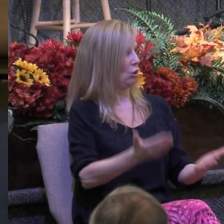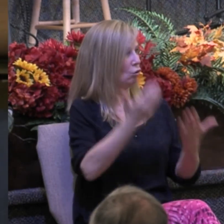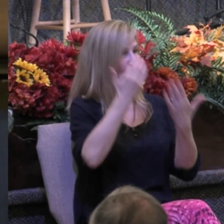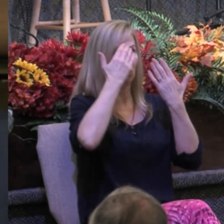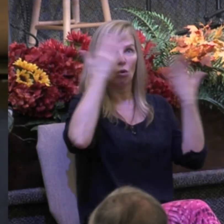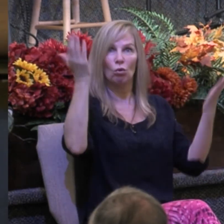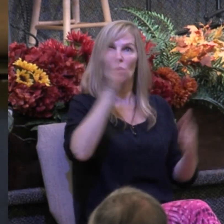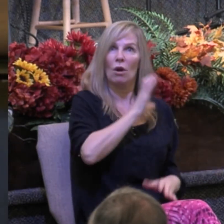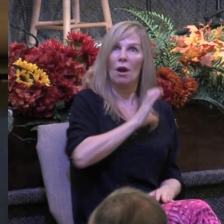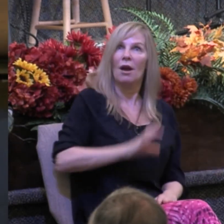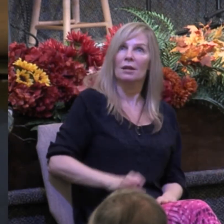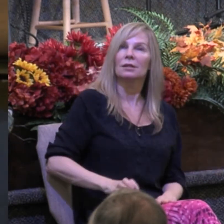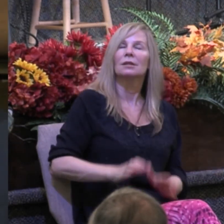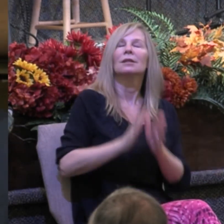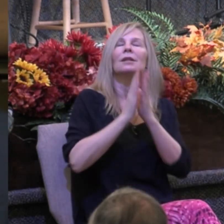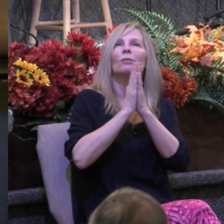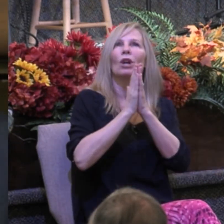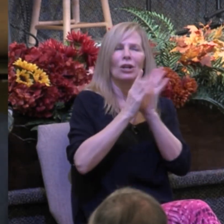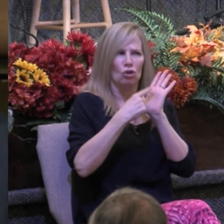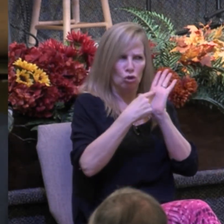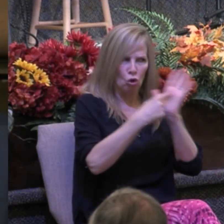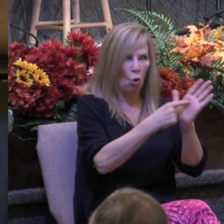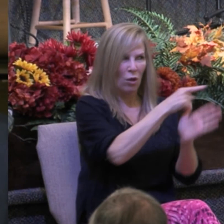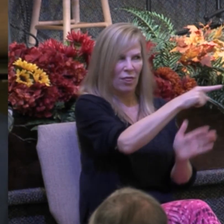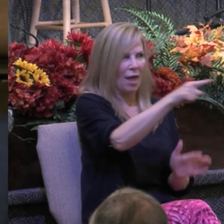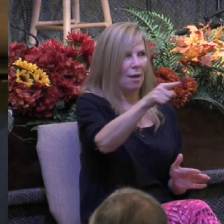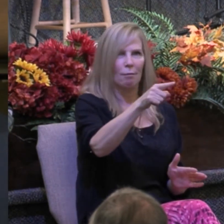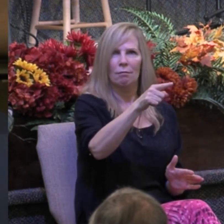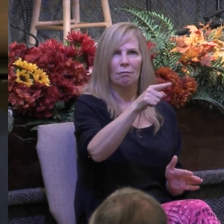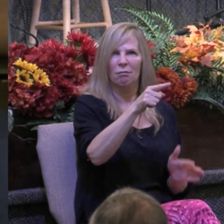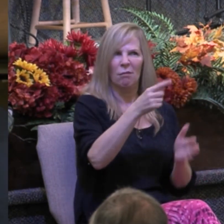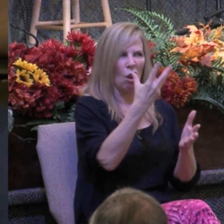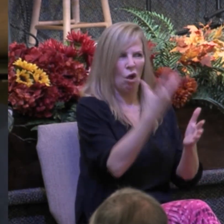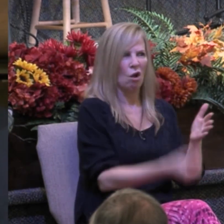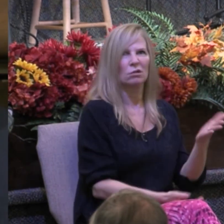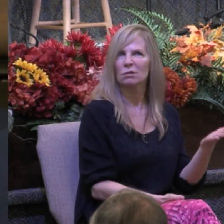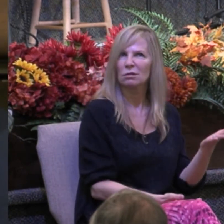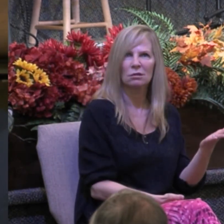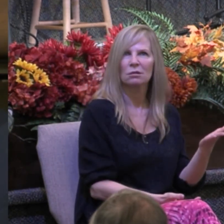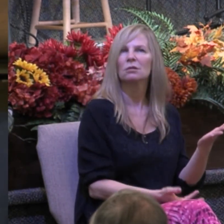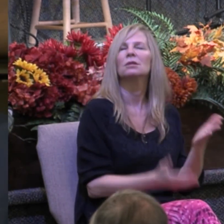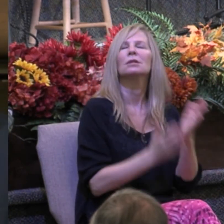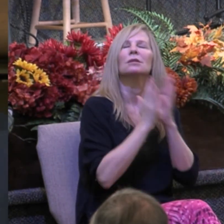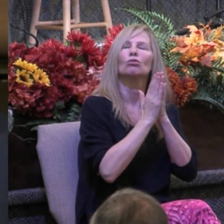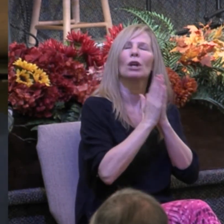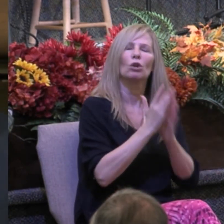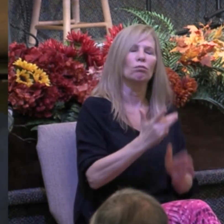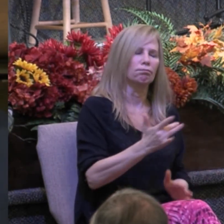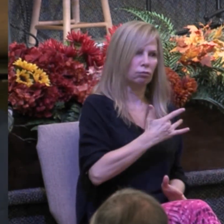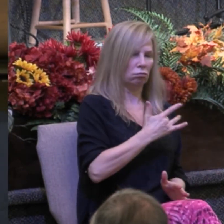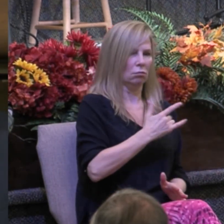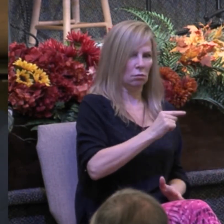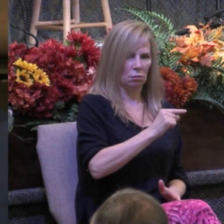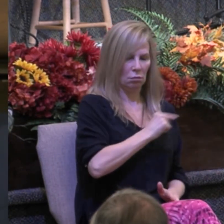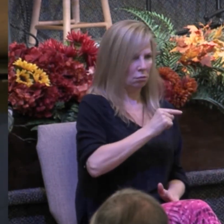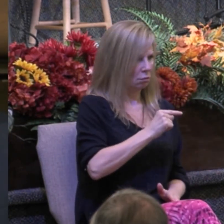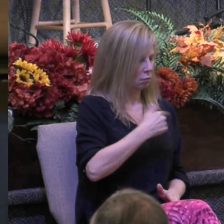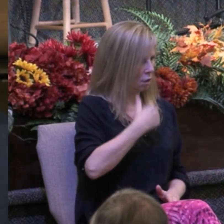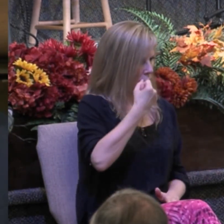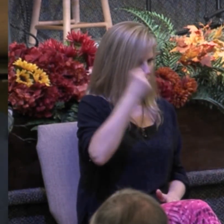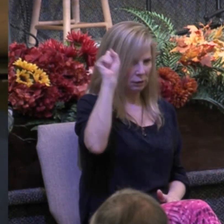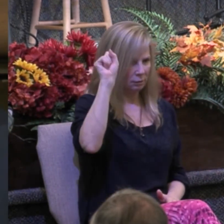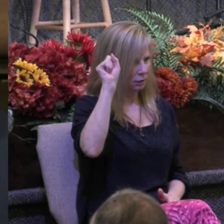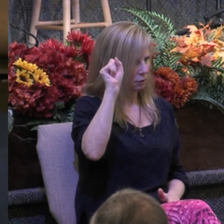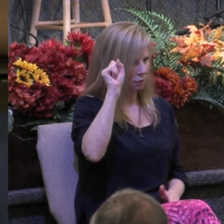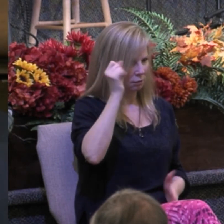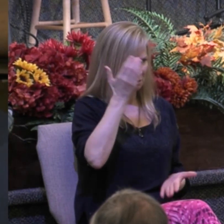Christ, that you will show them that they don't know you, that you will convict them that their disobedience is evidence,